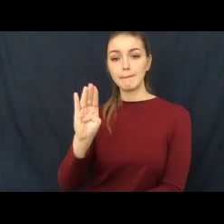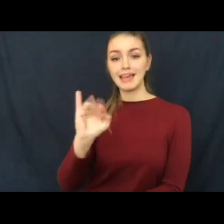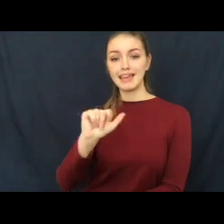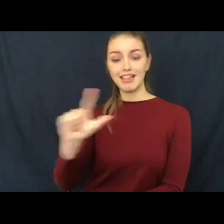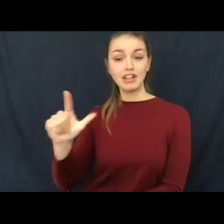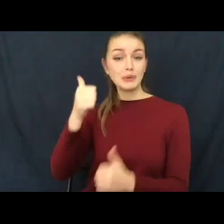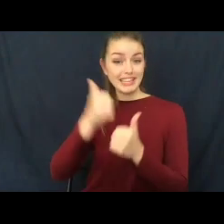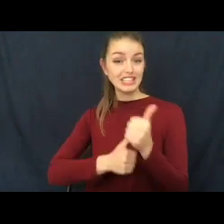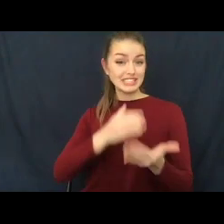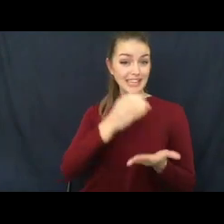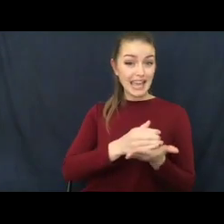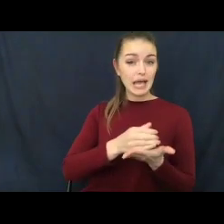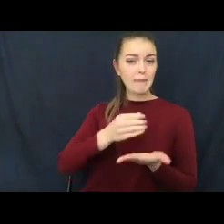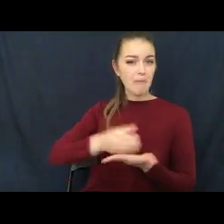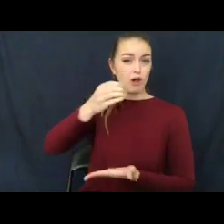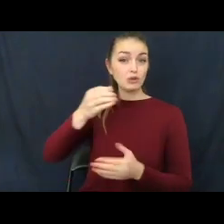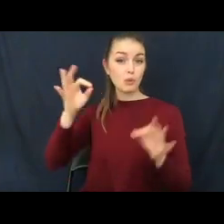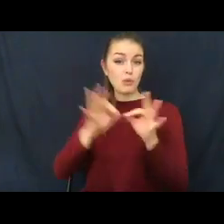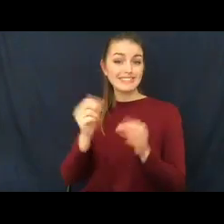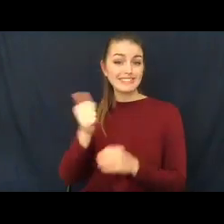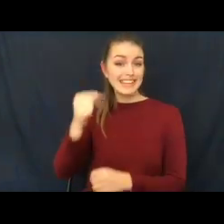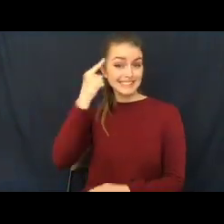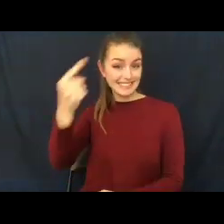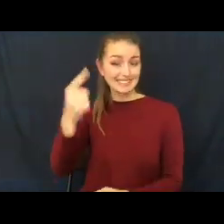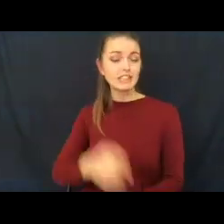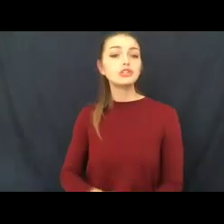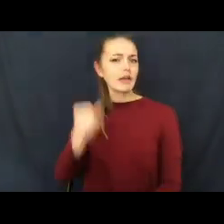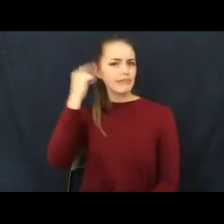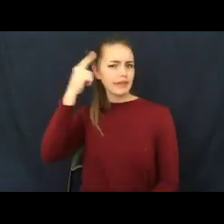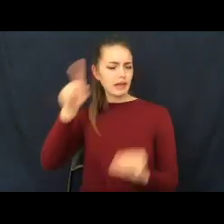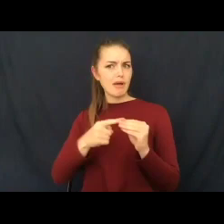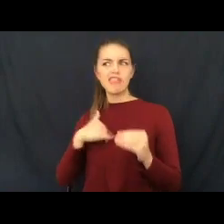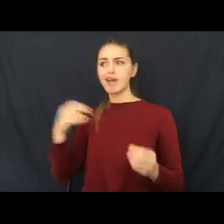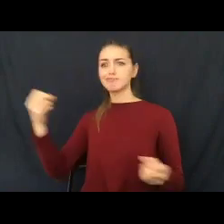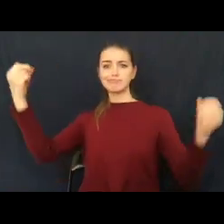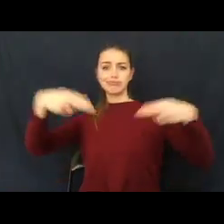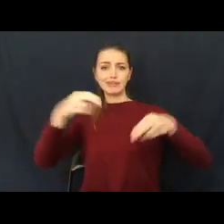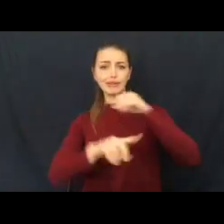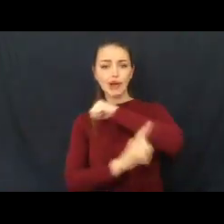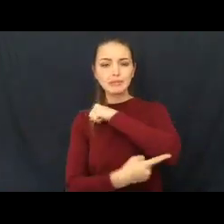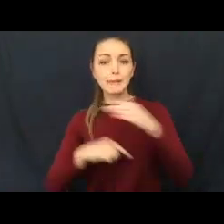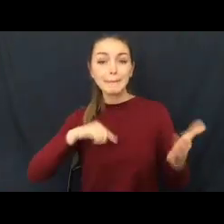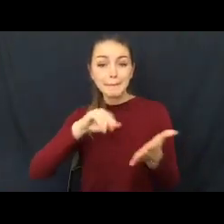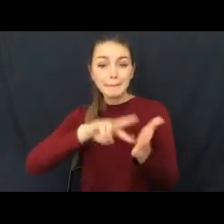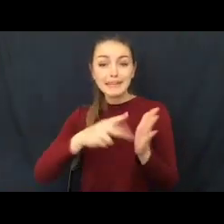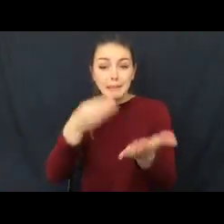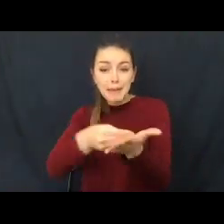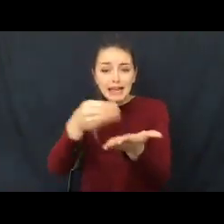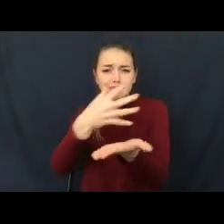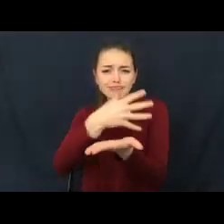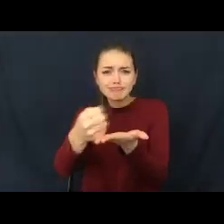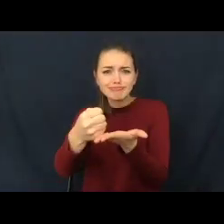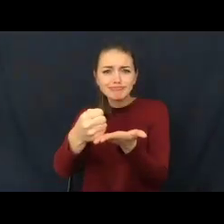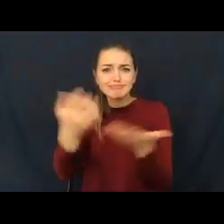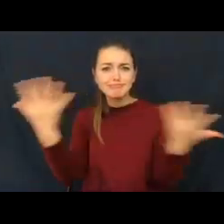cents a piece. So when you think about if you throw that away, you're literally throwing money away that could be recouped.